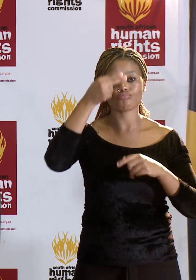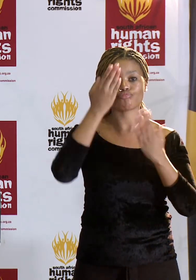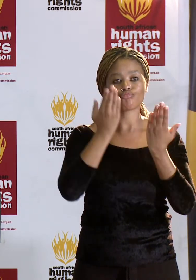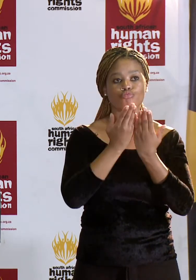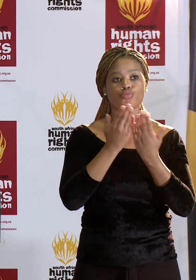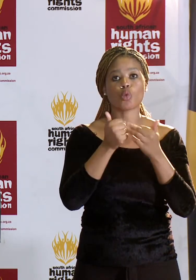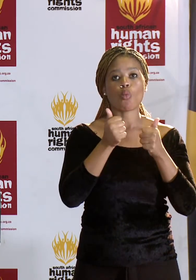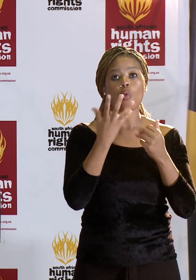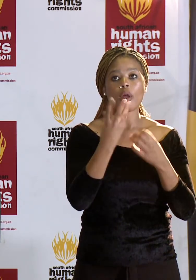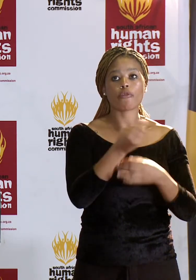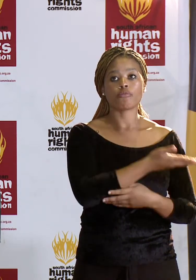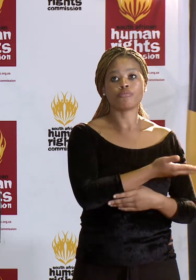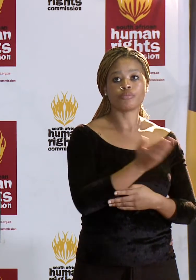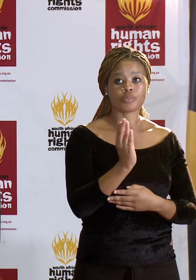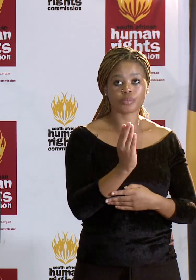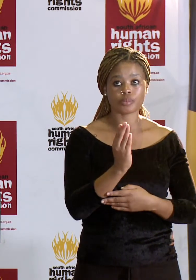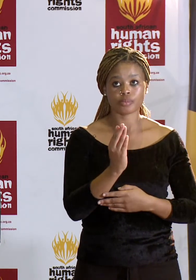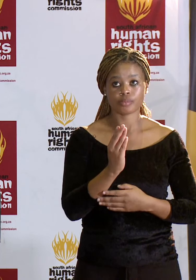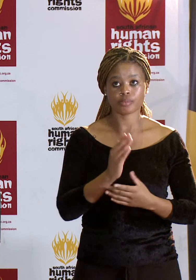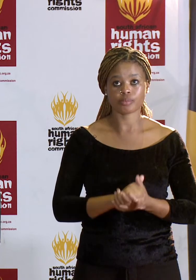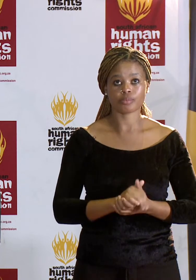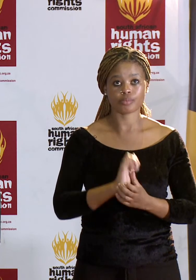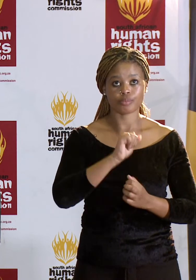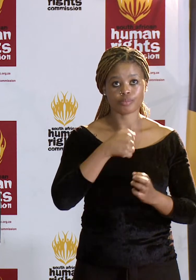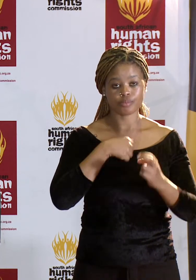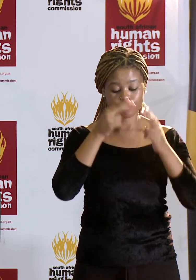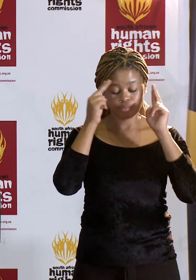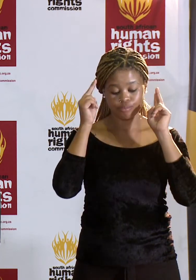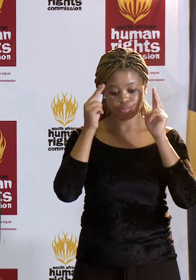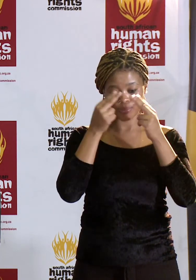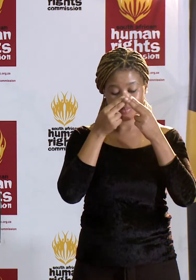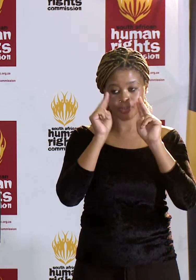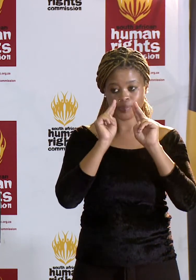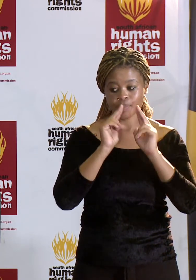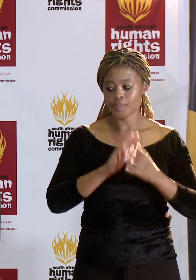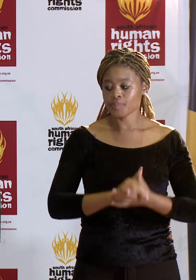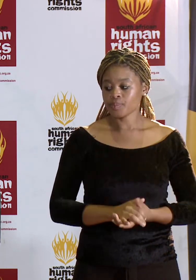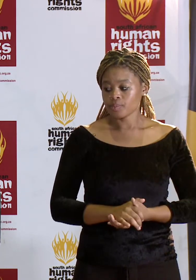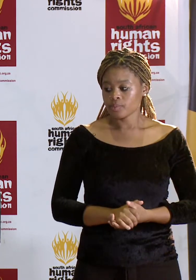have you in our midst, Ndianbulisa.